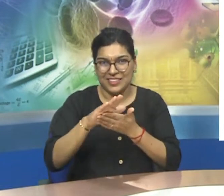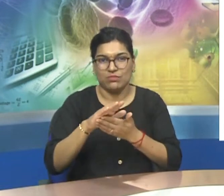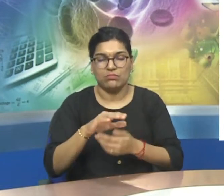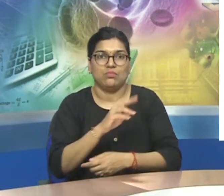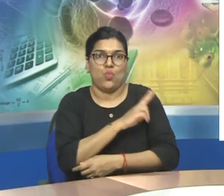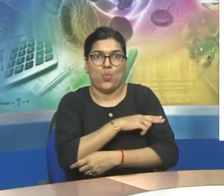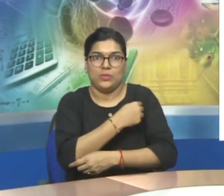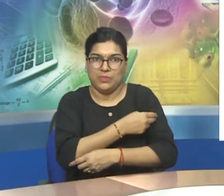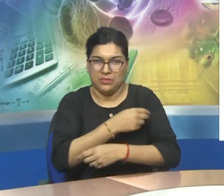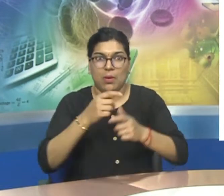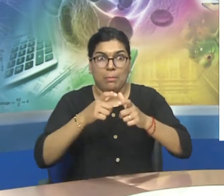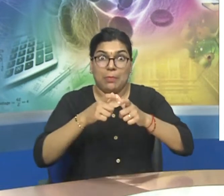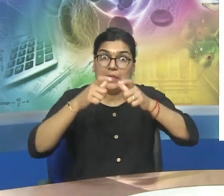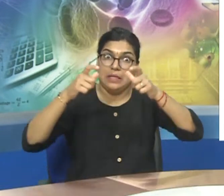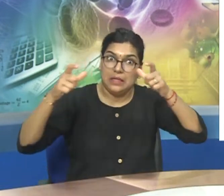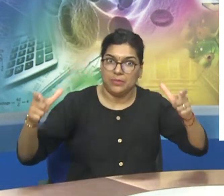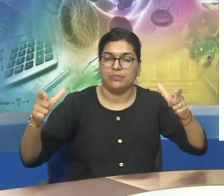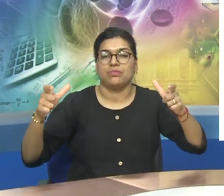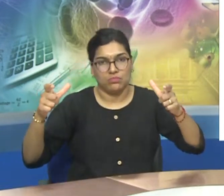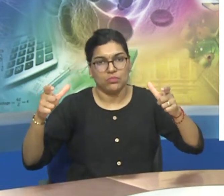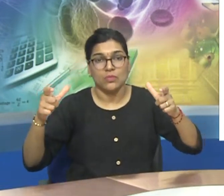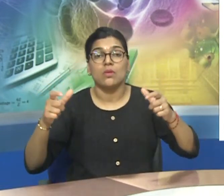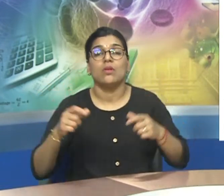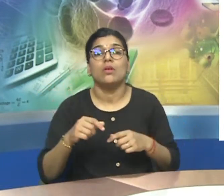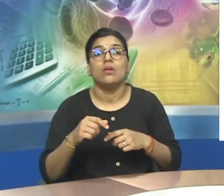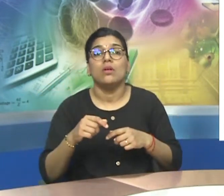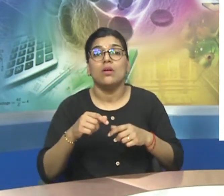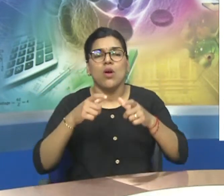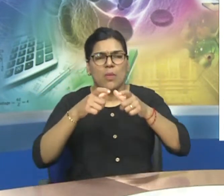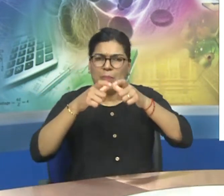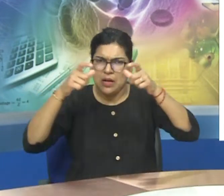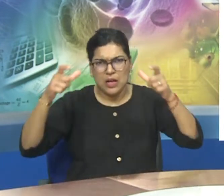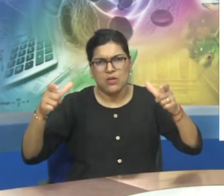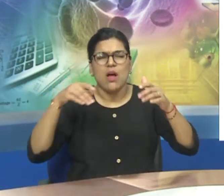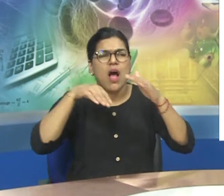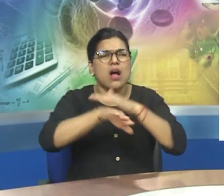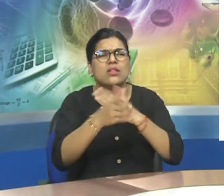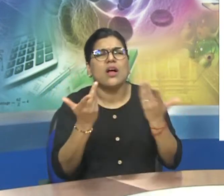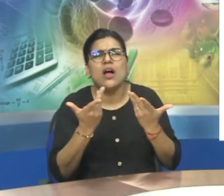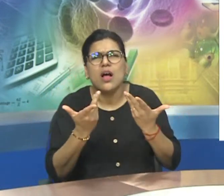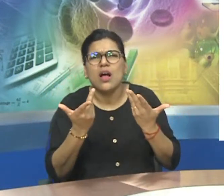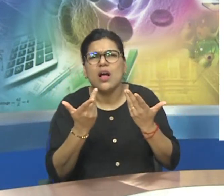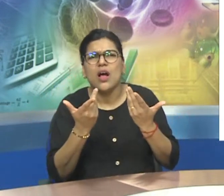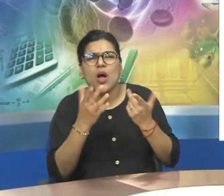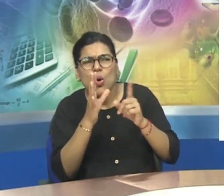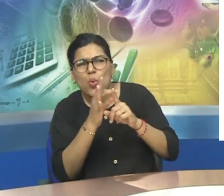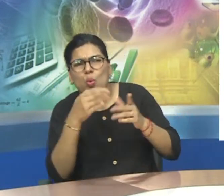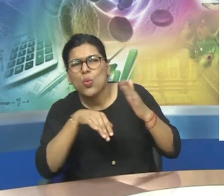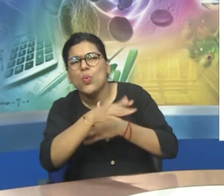There are two images. Image on the left side is of hospitals.